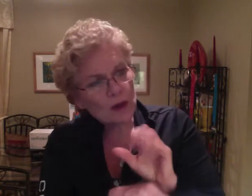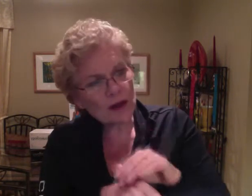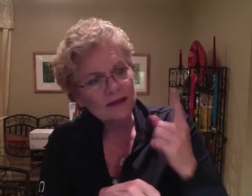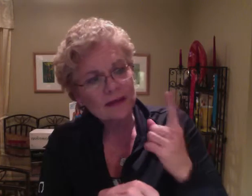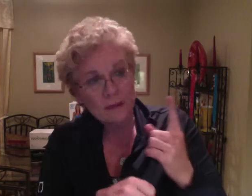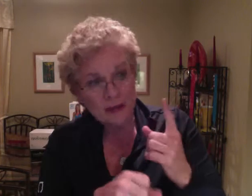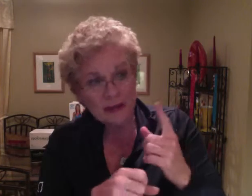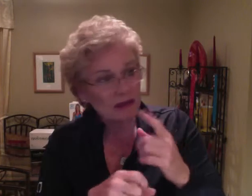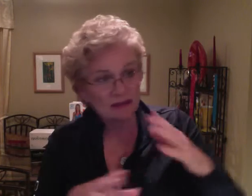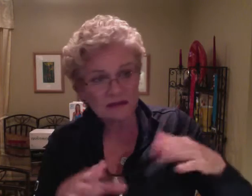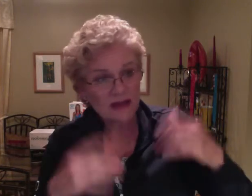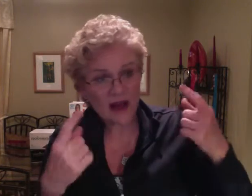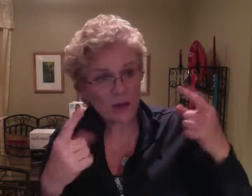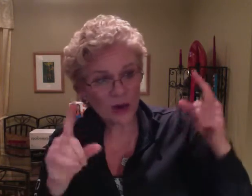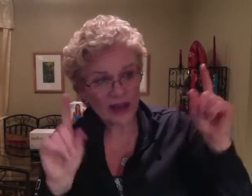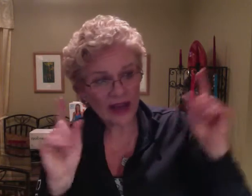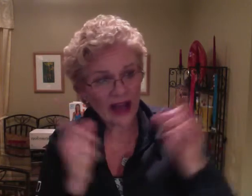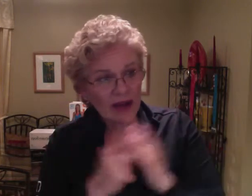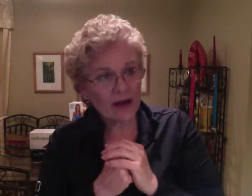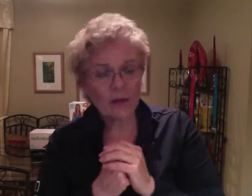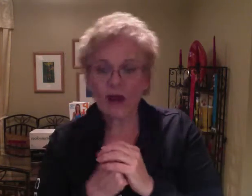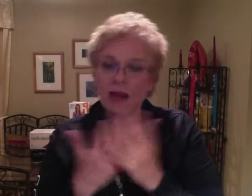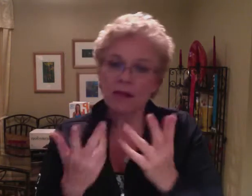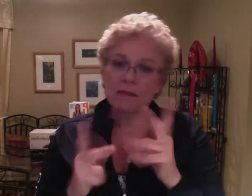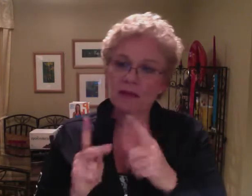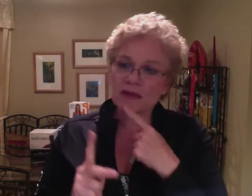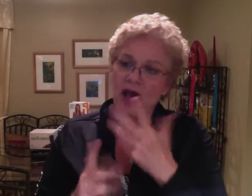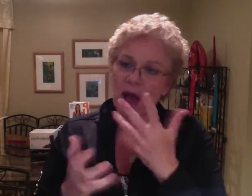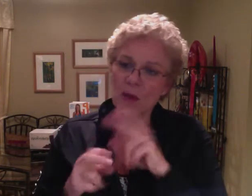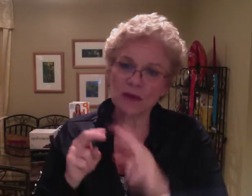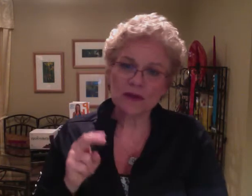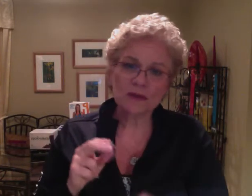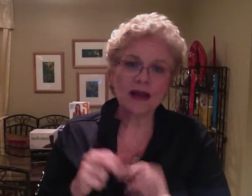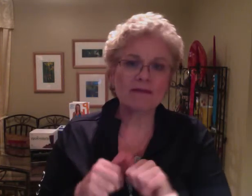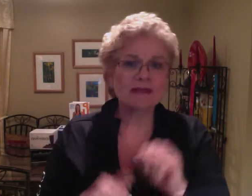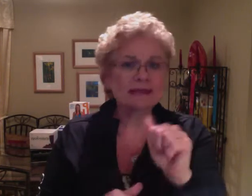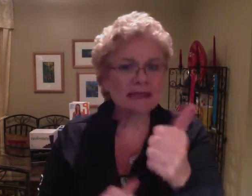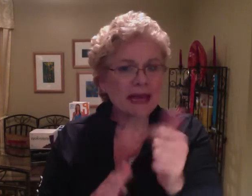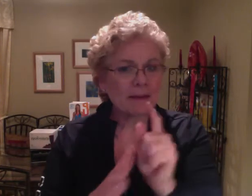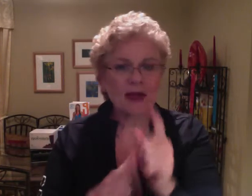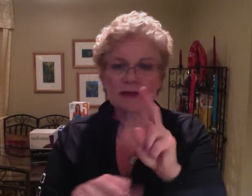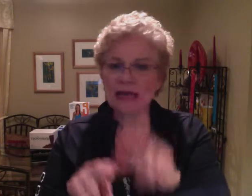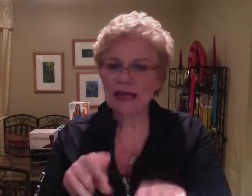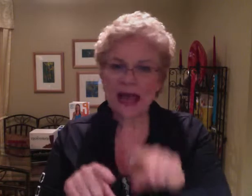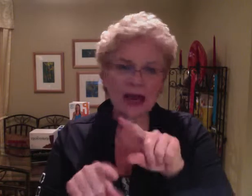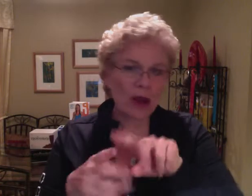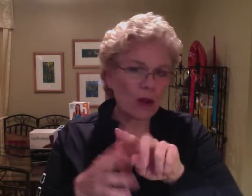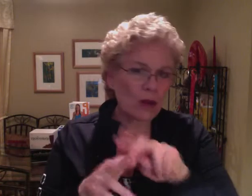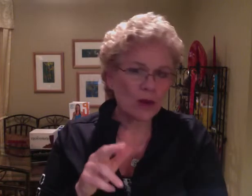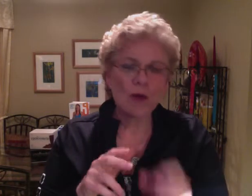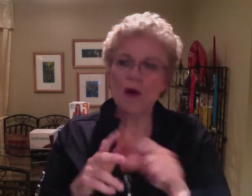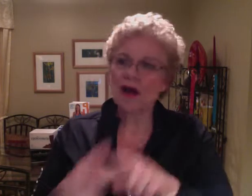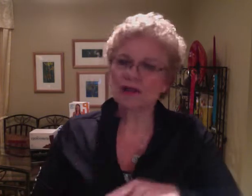out? Like most people will say, well, I want to lose weight. Or I've got this constant 10 pounds I just can't get off. Or I struggle with energy. Or